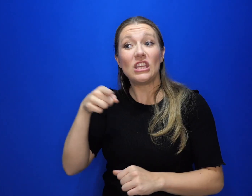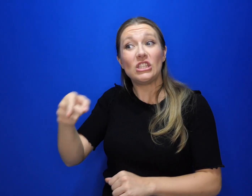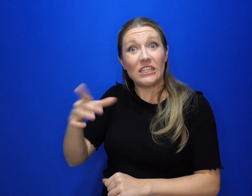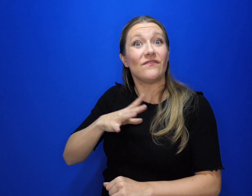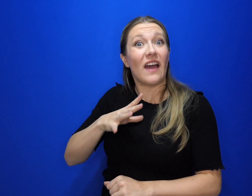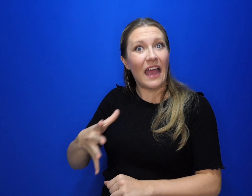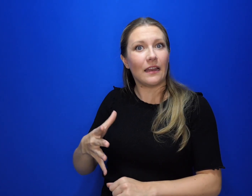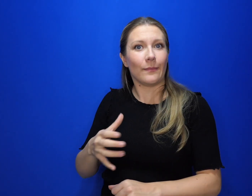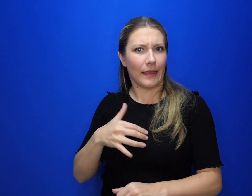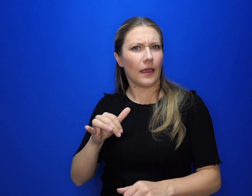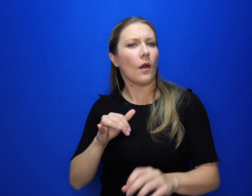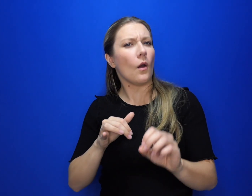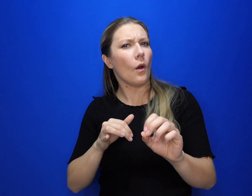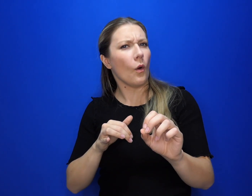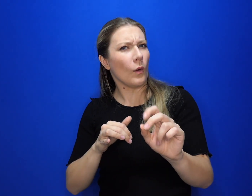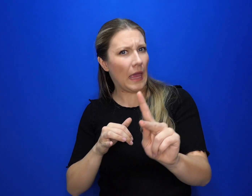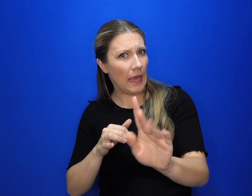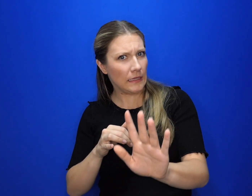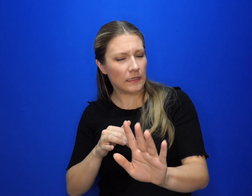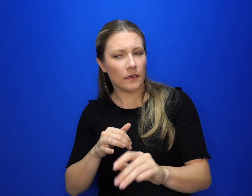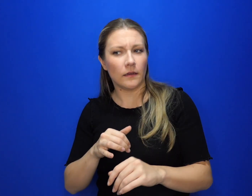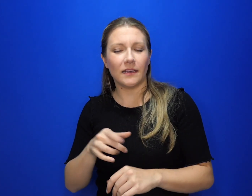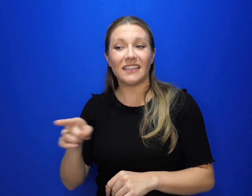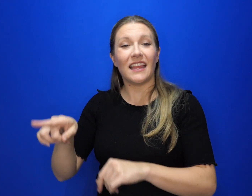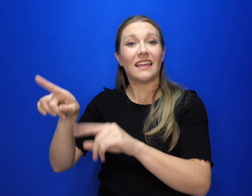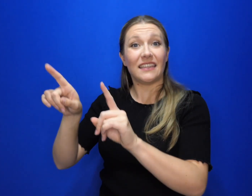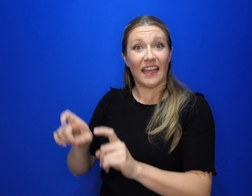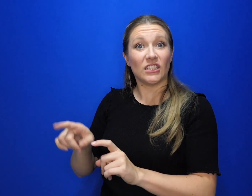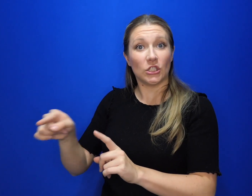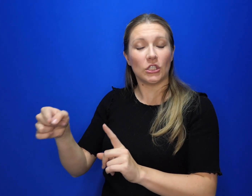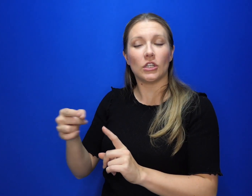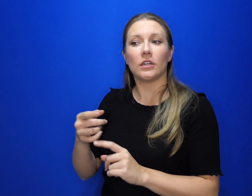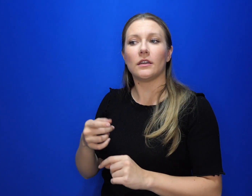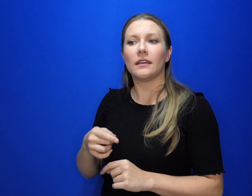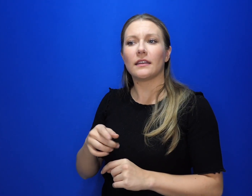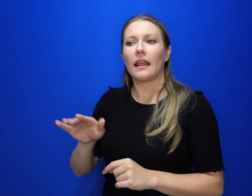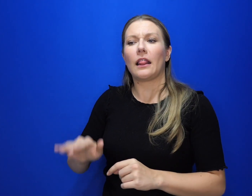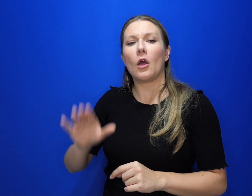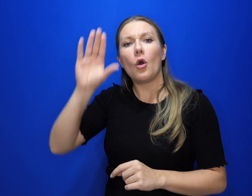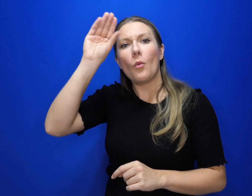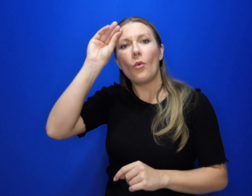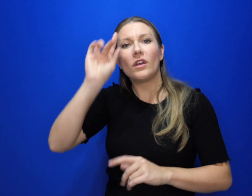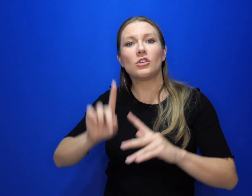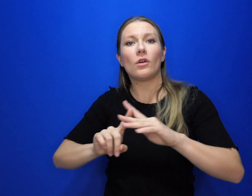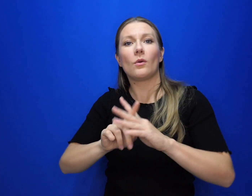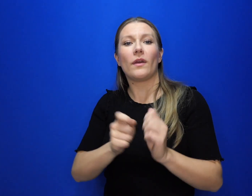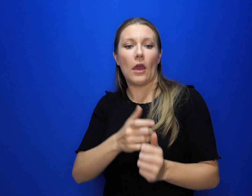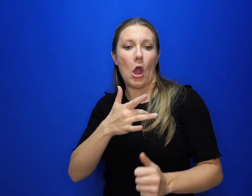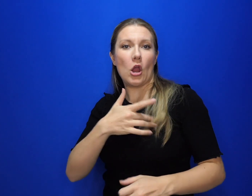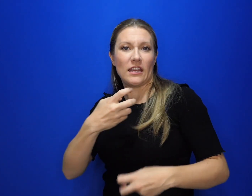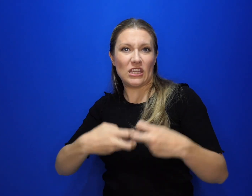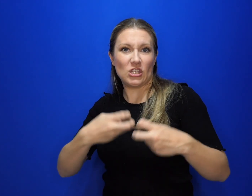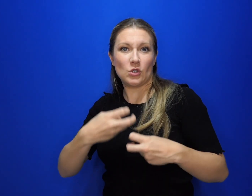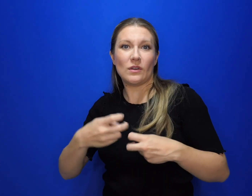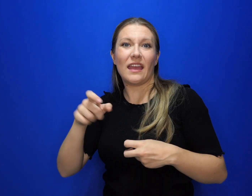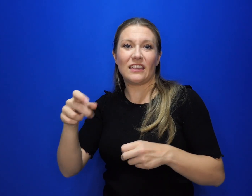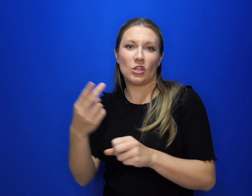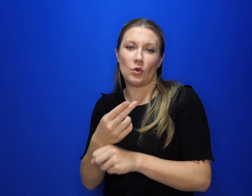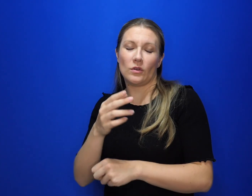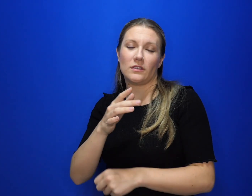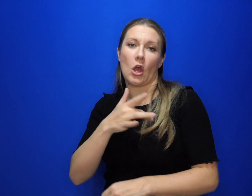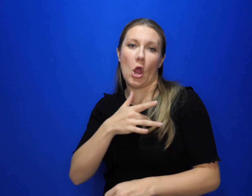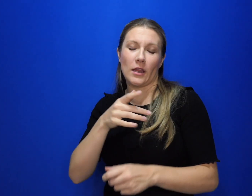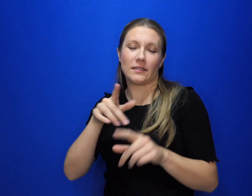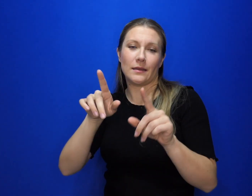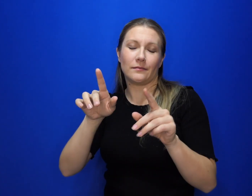Arden's with me. She's fine. And I'm like, okay. And then they test her. So a little boy came in with a heart issue and had to be put